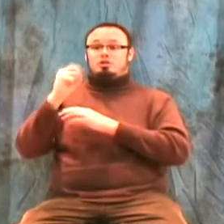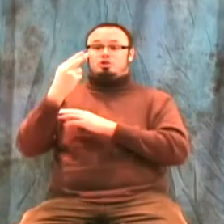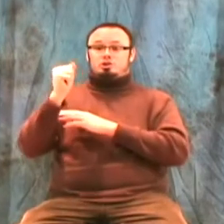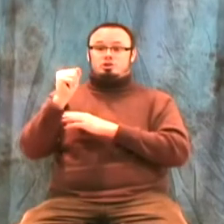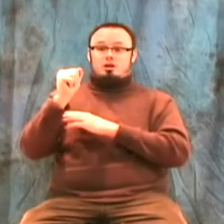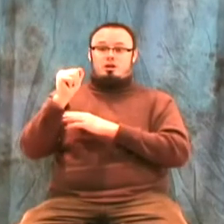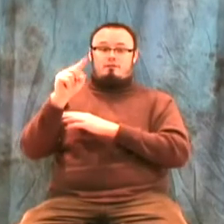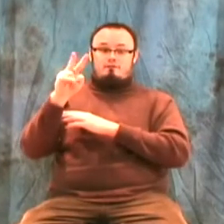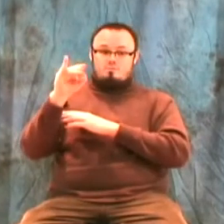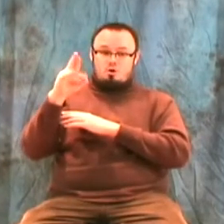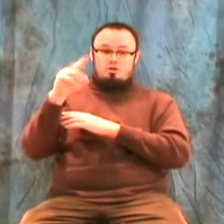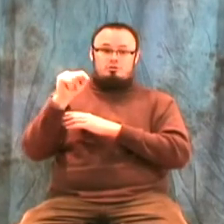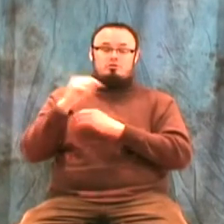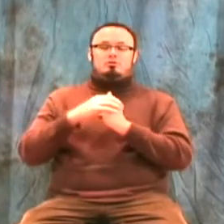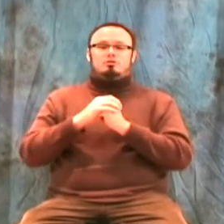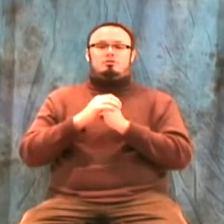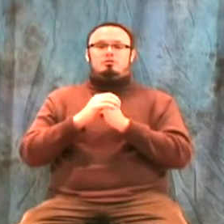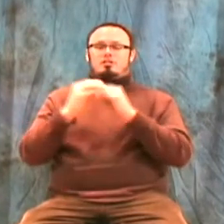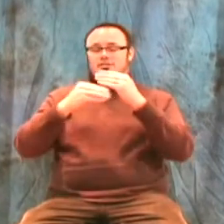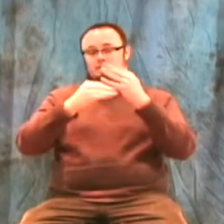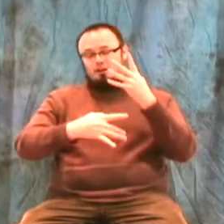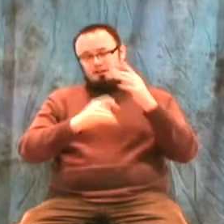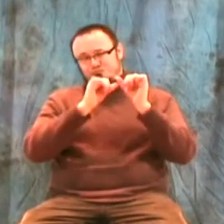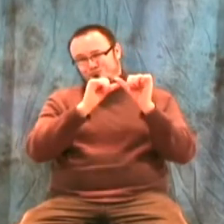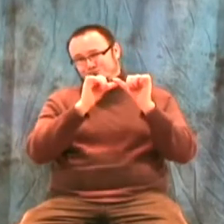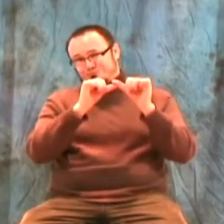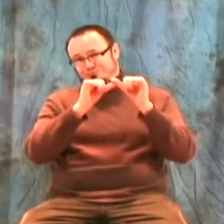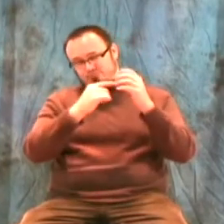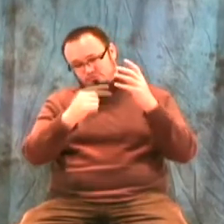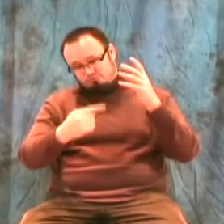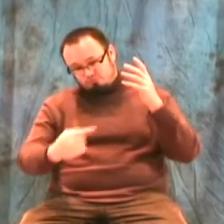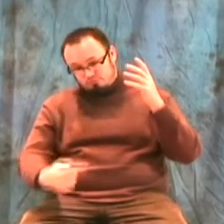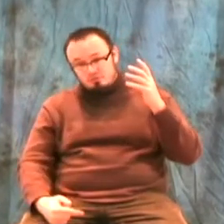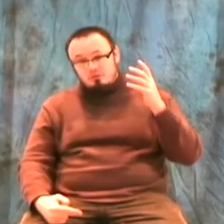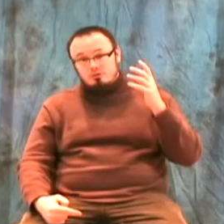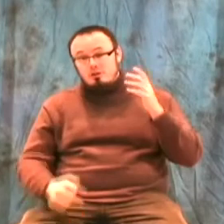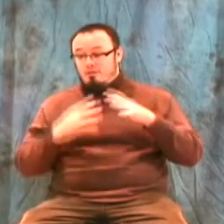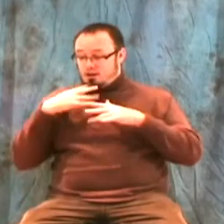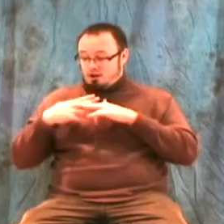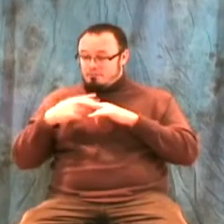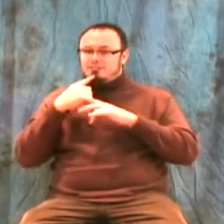and commentaries say that 7 is symbolic of the natural cycle of creation.